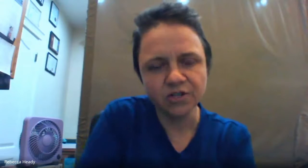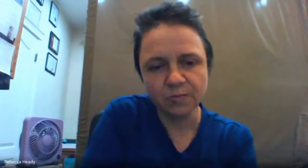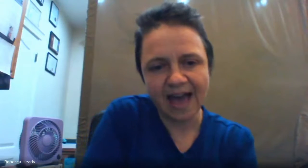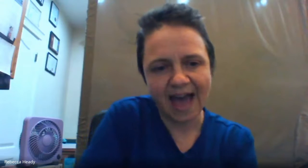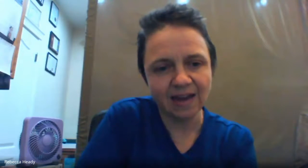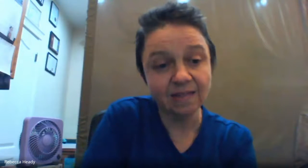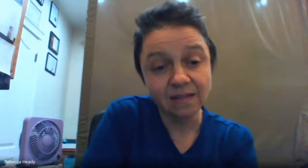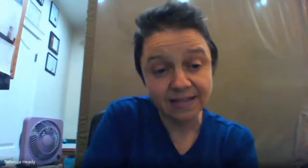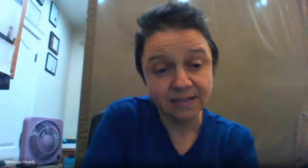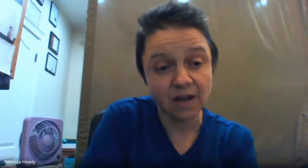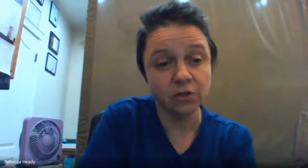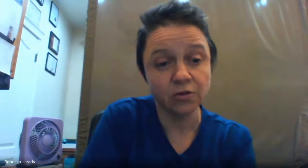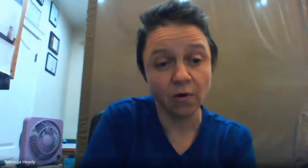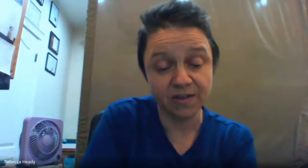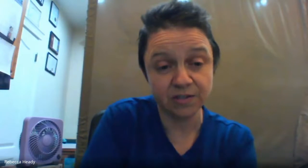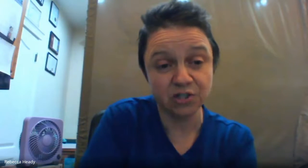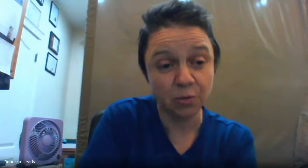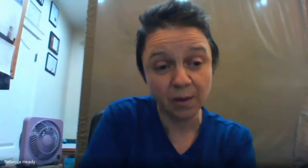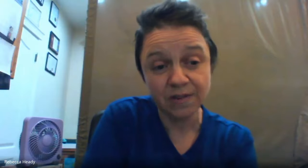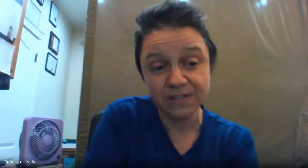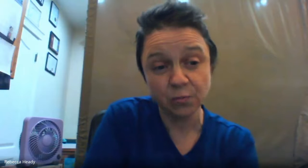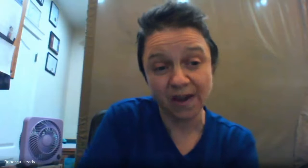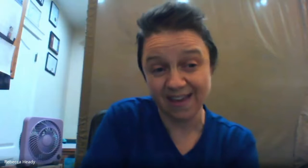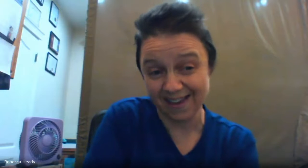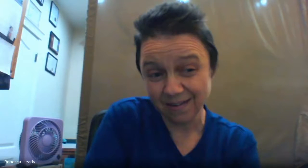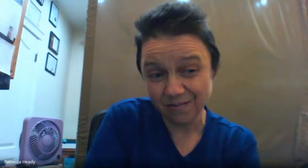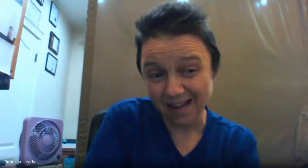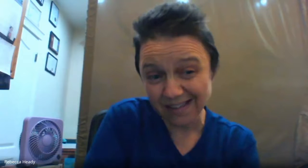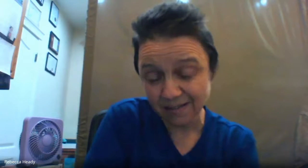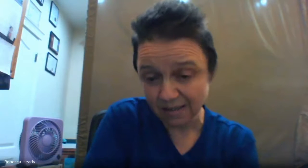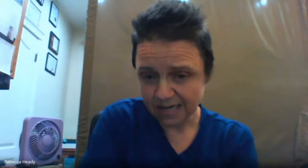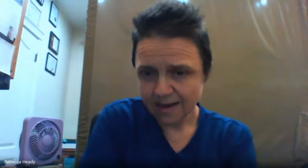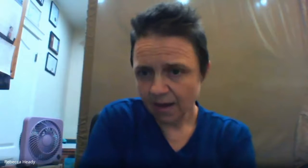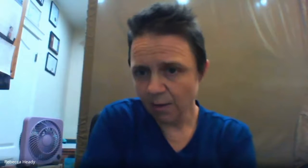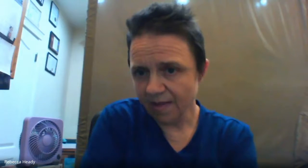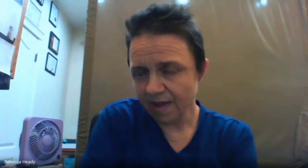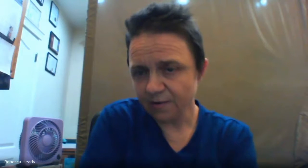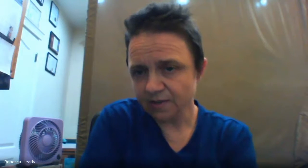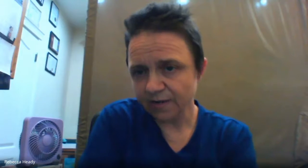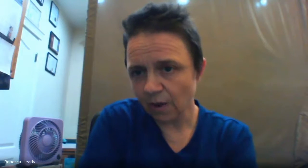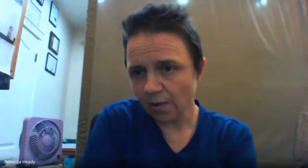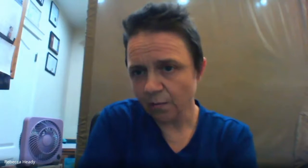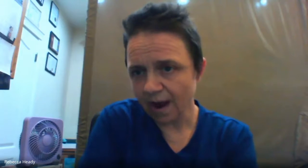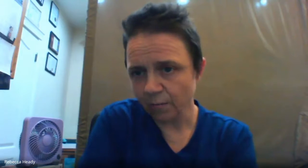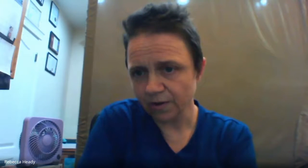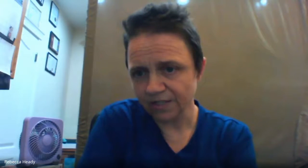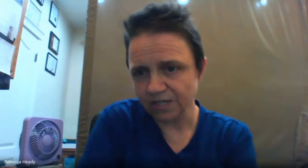should be at in the lesson, all the things you should be able to do by the end of that lesson. And then there's the video on the right where he